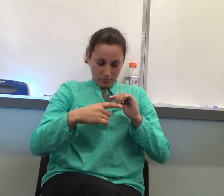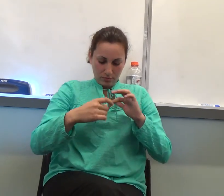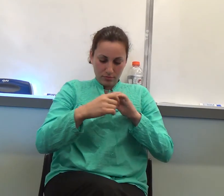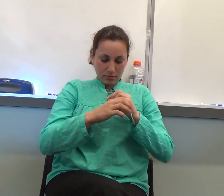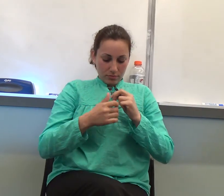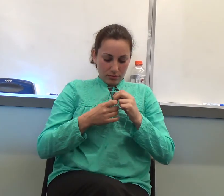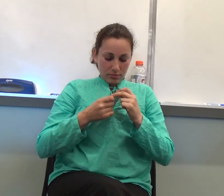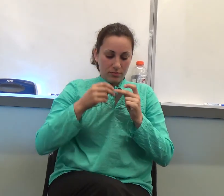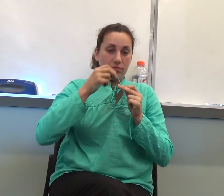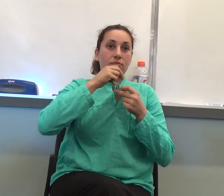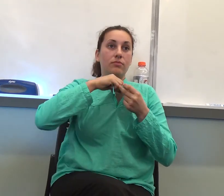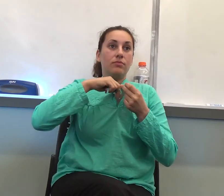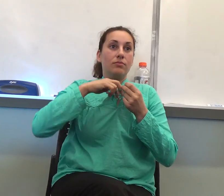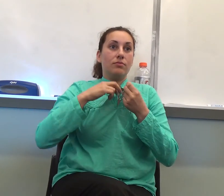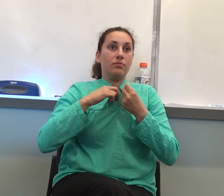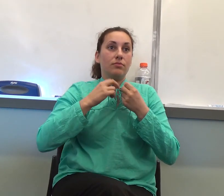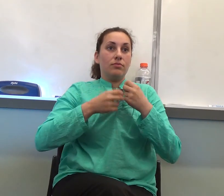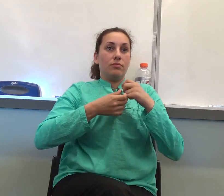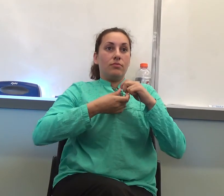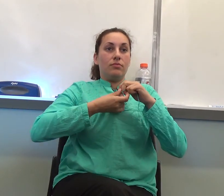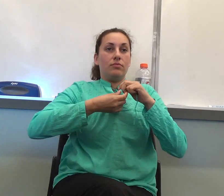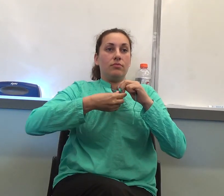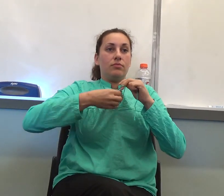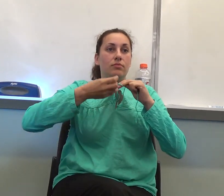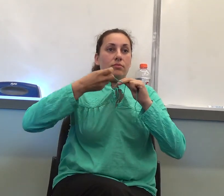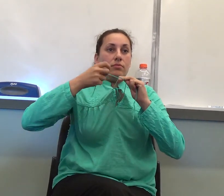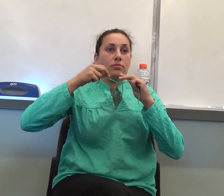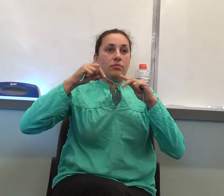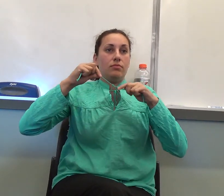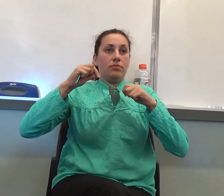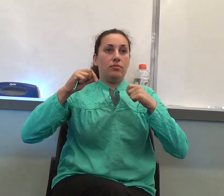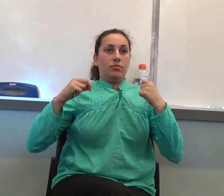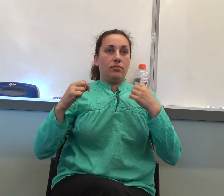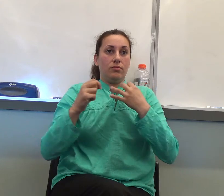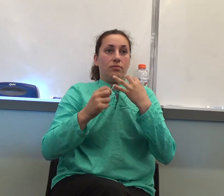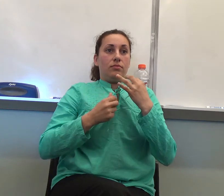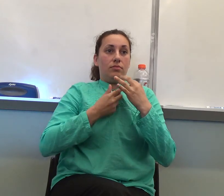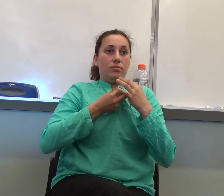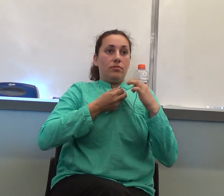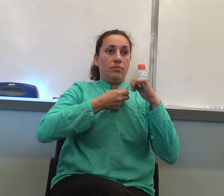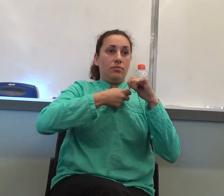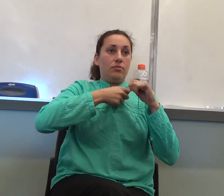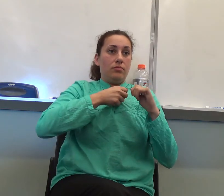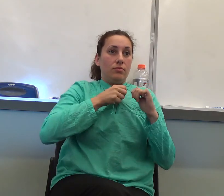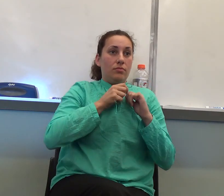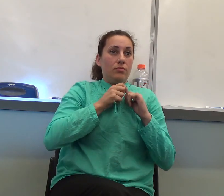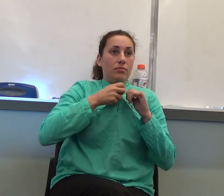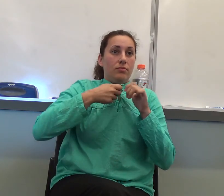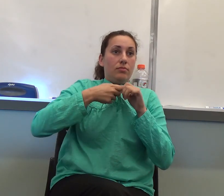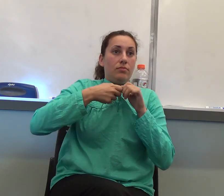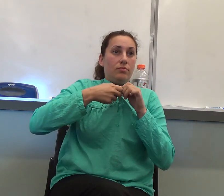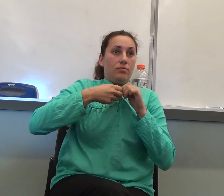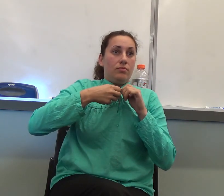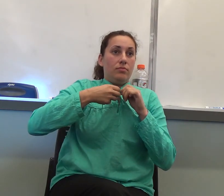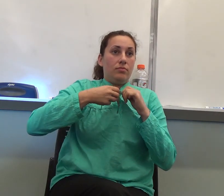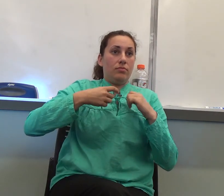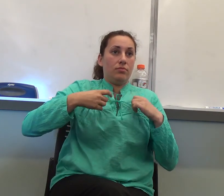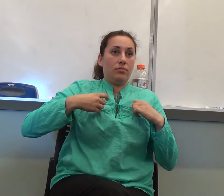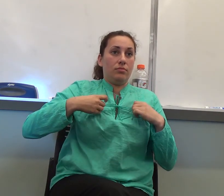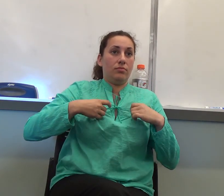Okay, so the book writes it in what's called a book method, which is to use this notation. They're still using the x to mean